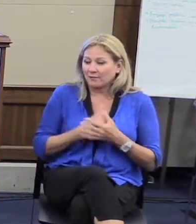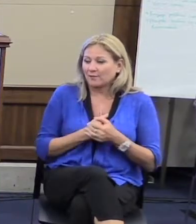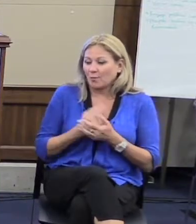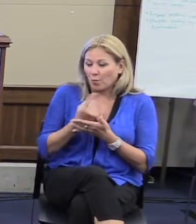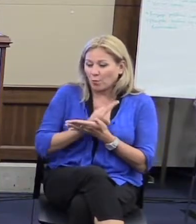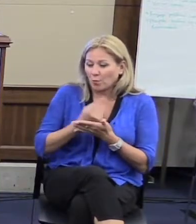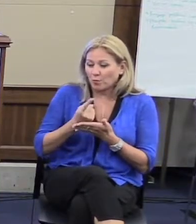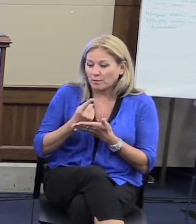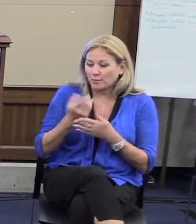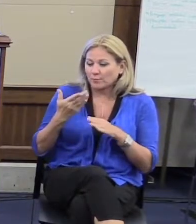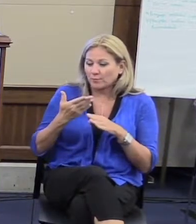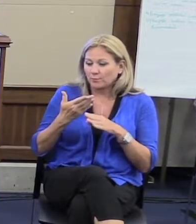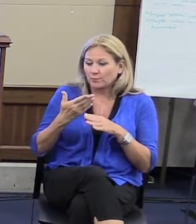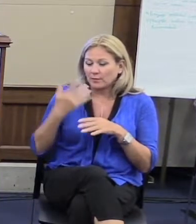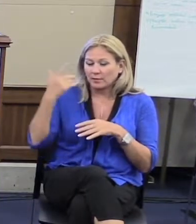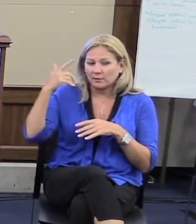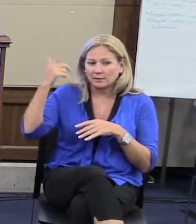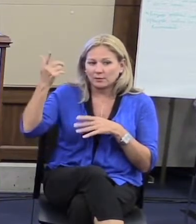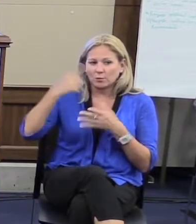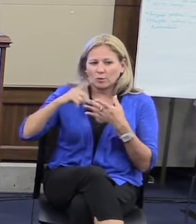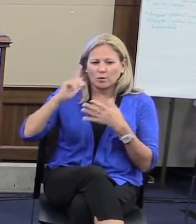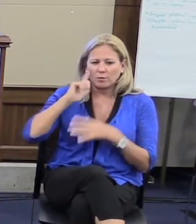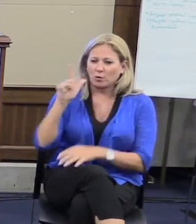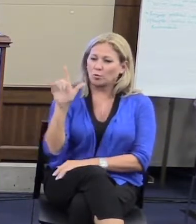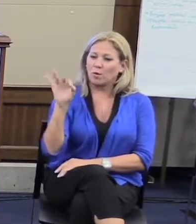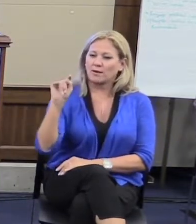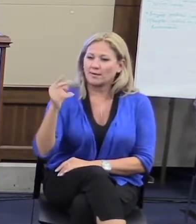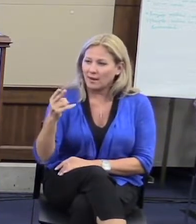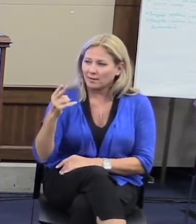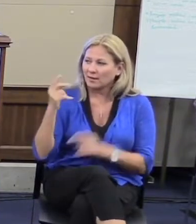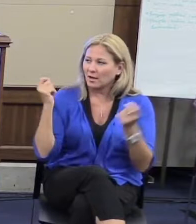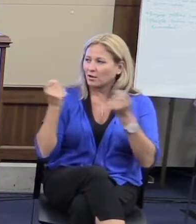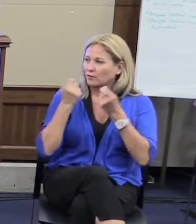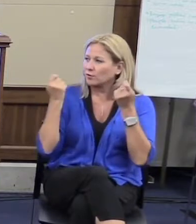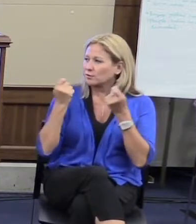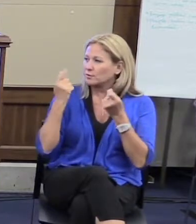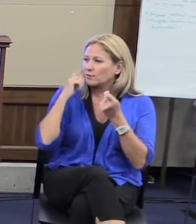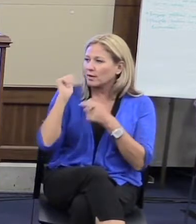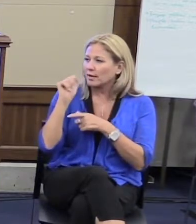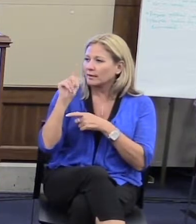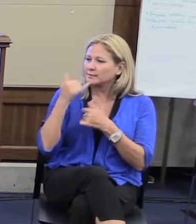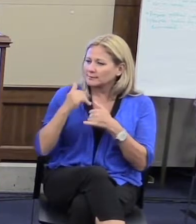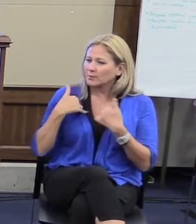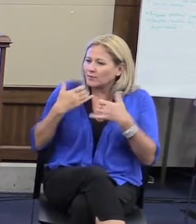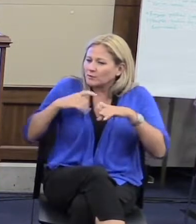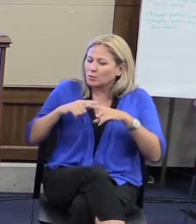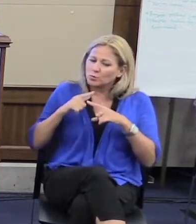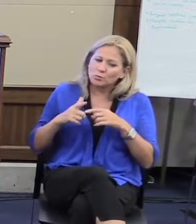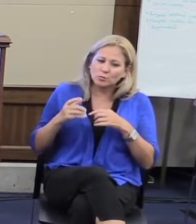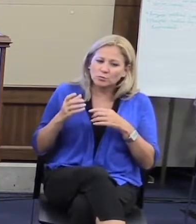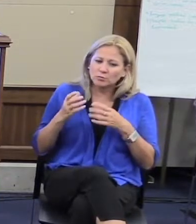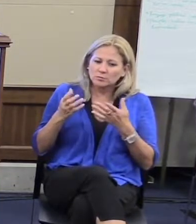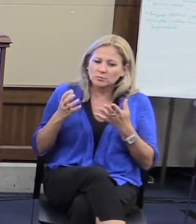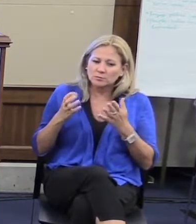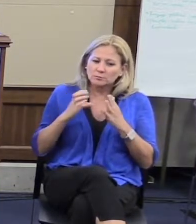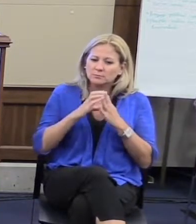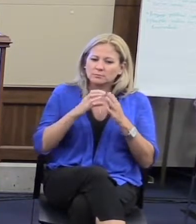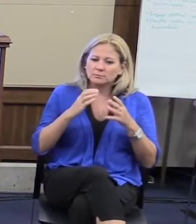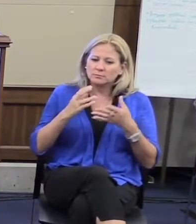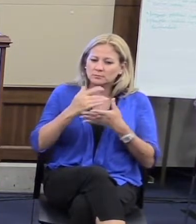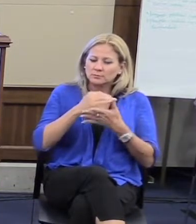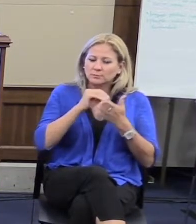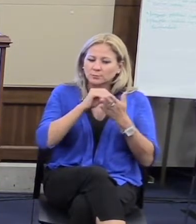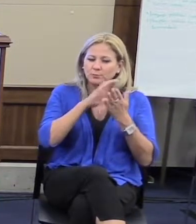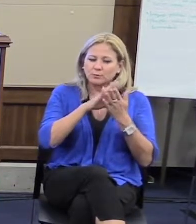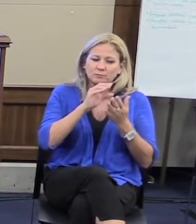the later this week is the 29th anniversary of the ADA, and there's still, a chance to put together a short, compelling op-ed and get it submitted to your